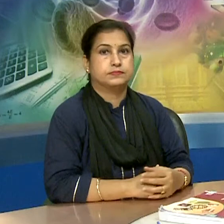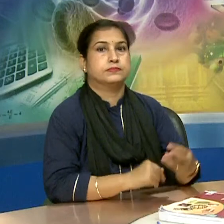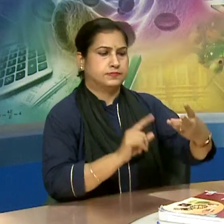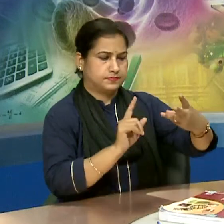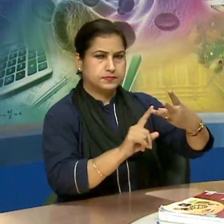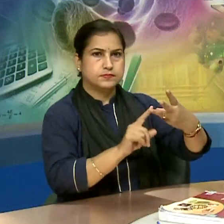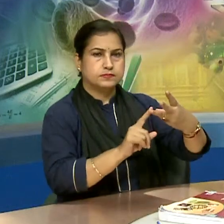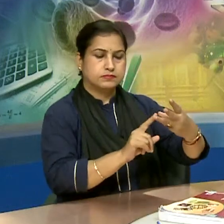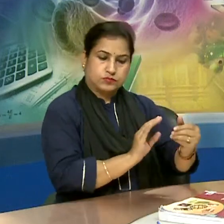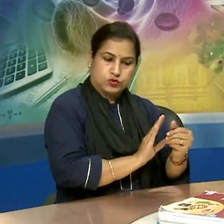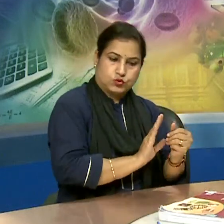Third,